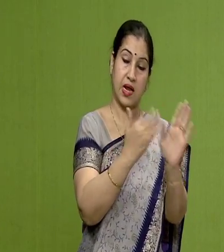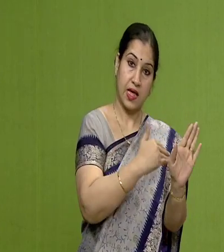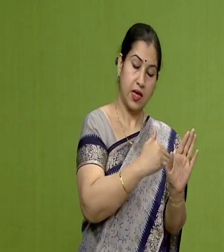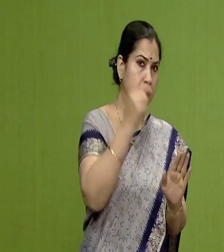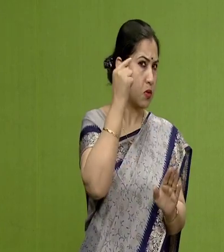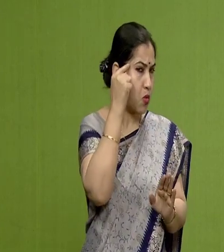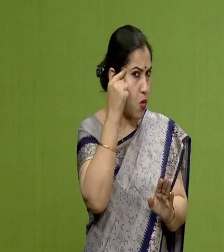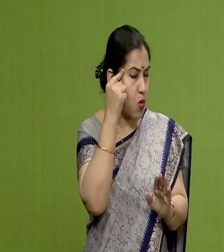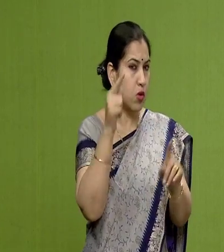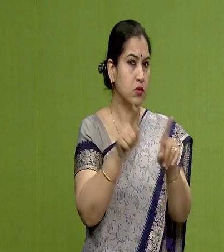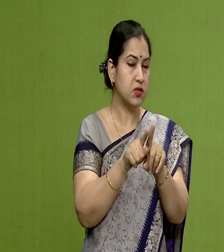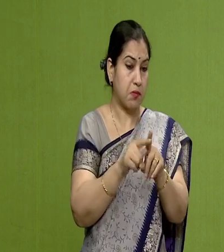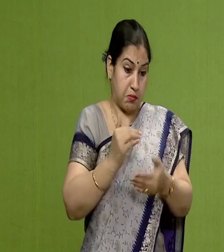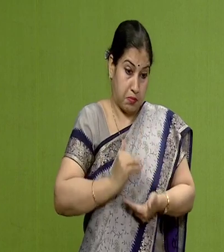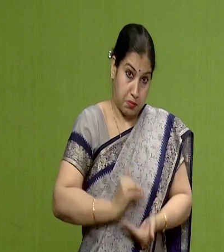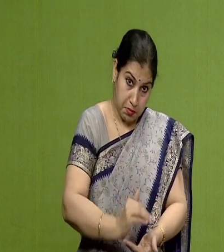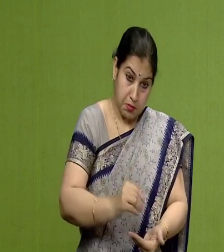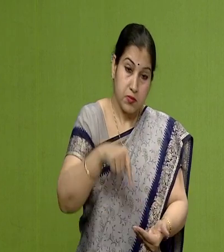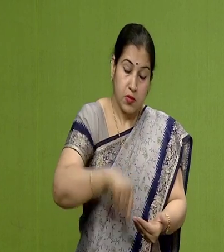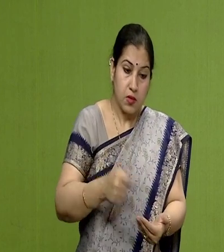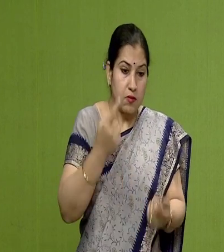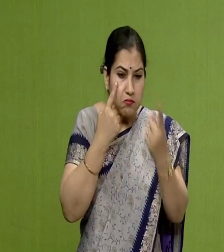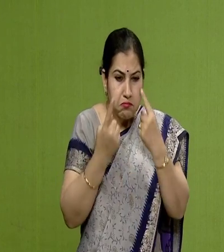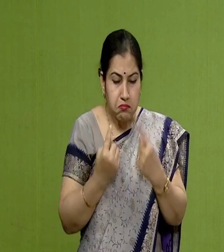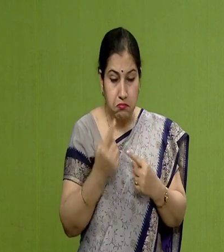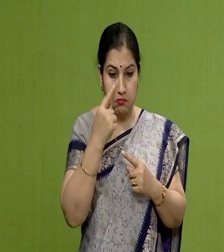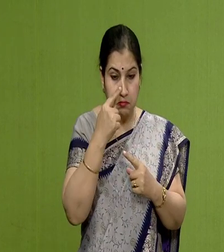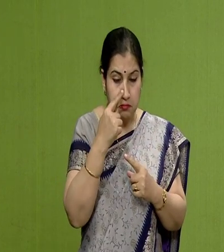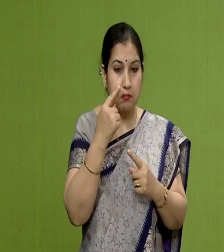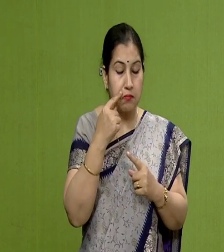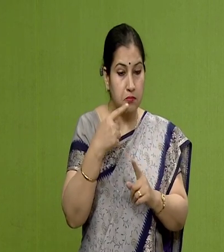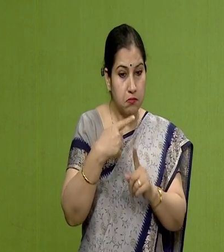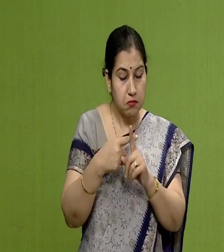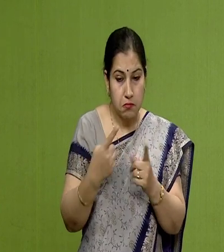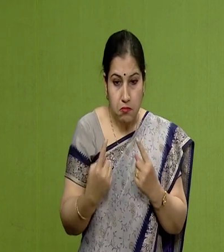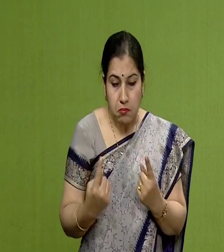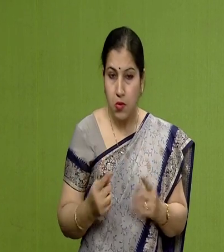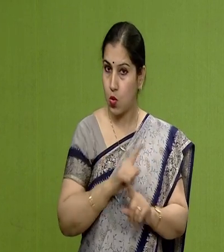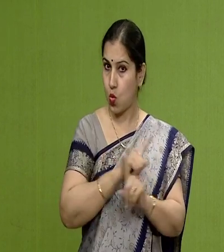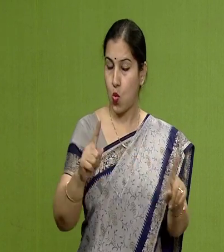Preconception and Prenatal Diagnostic Technique Act